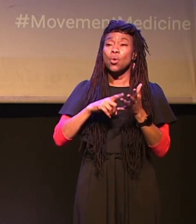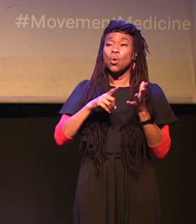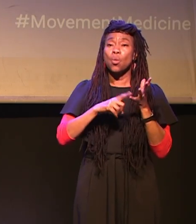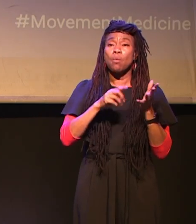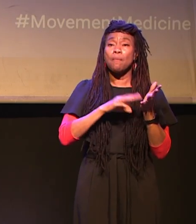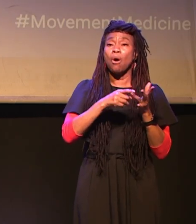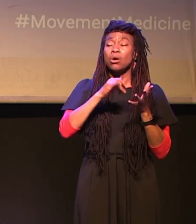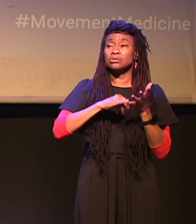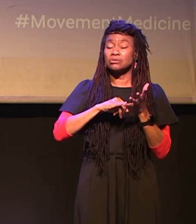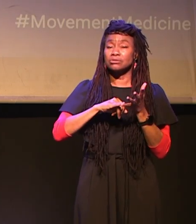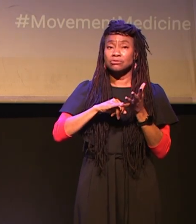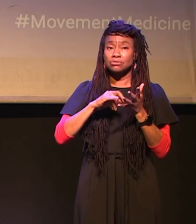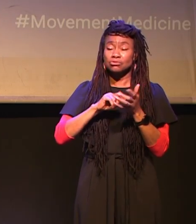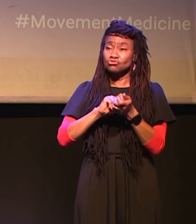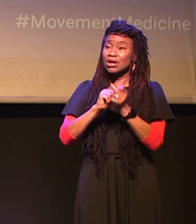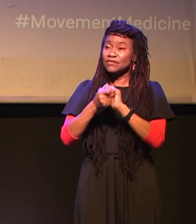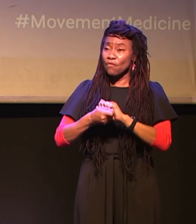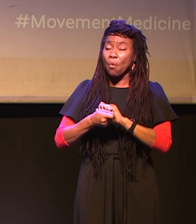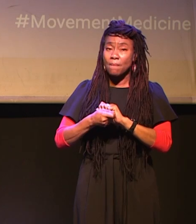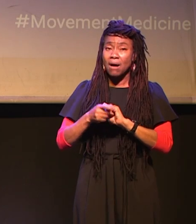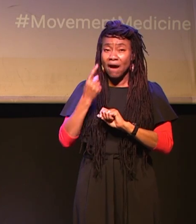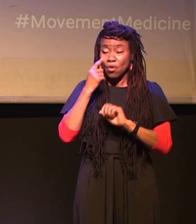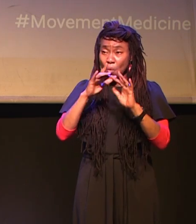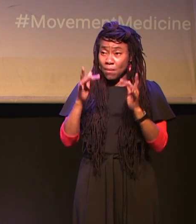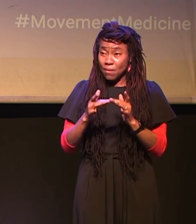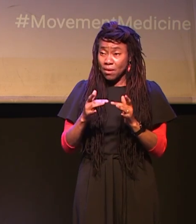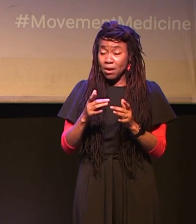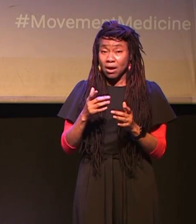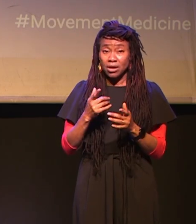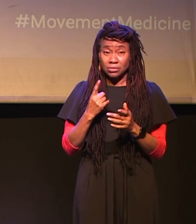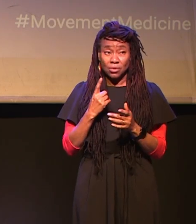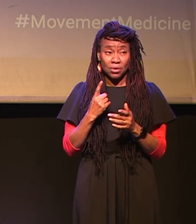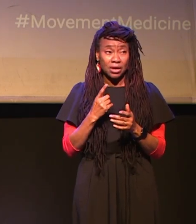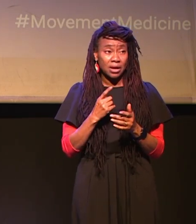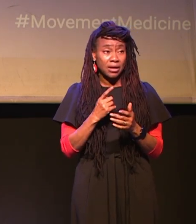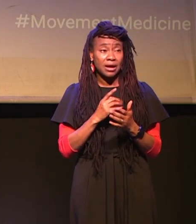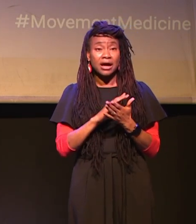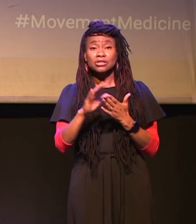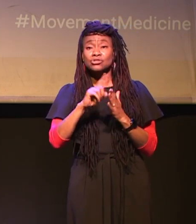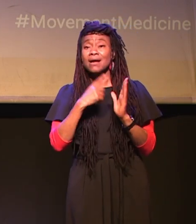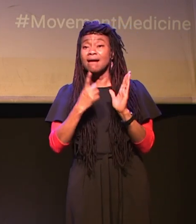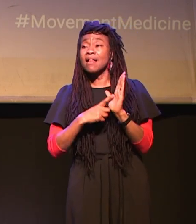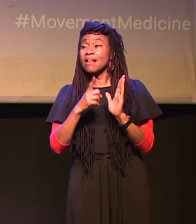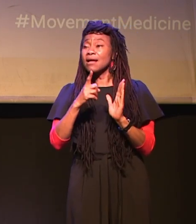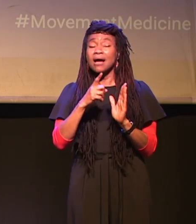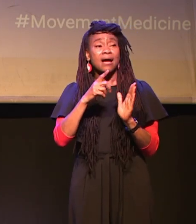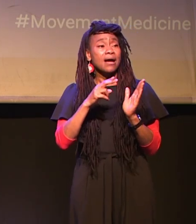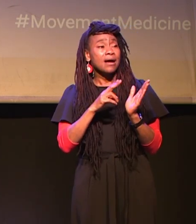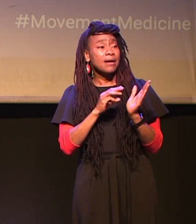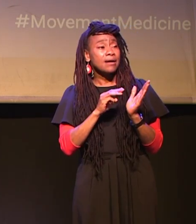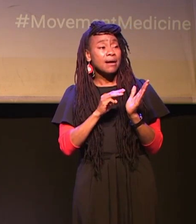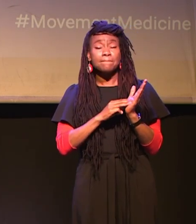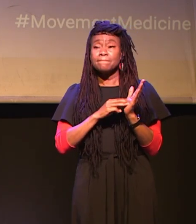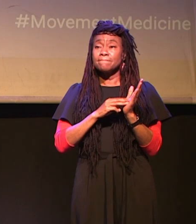We'll definitely at HJL be tweeting it, and it's amazing to be training with Enkem. She's, been a great teacher of ours.